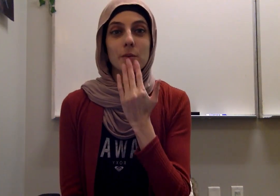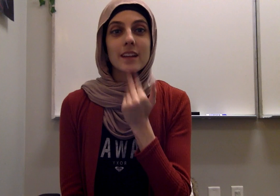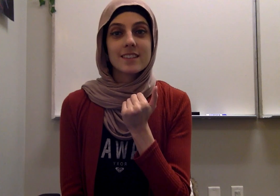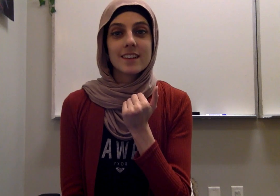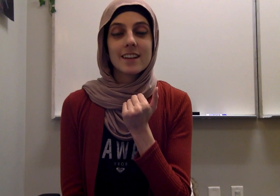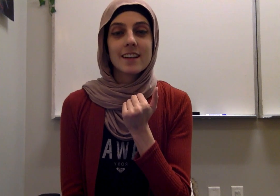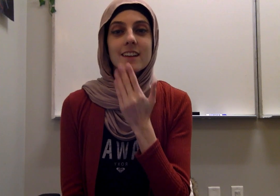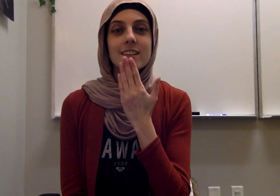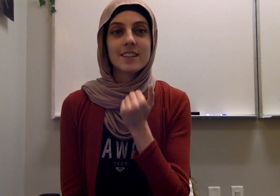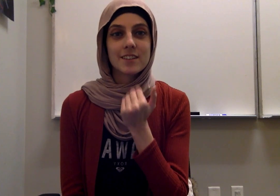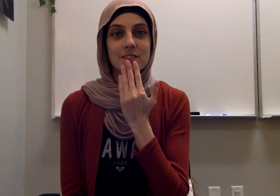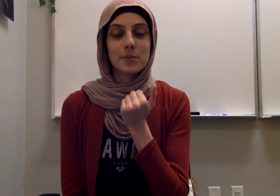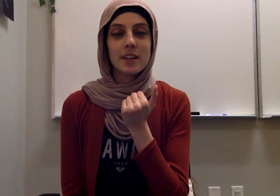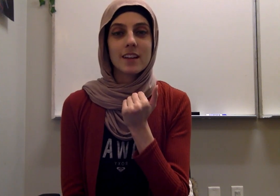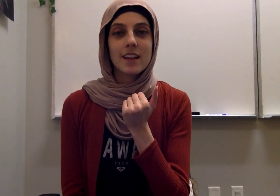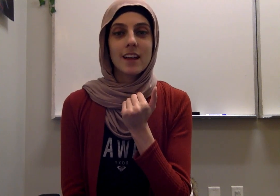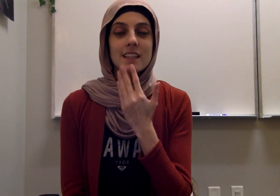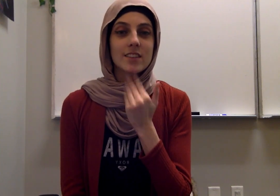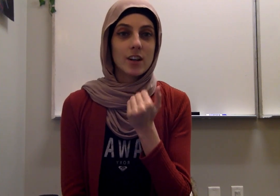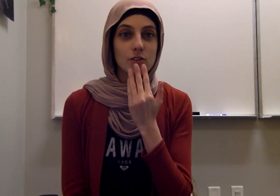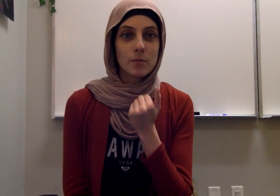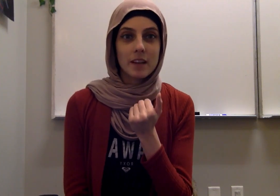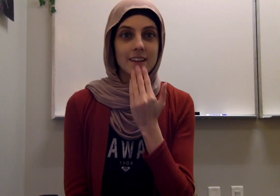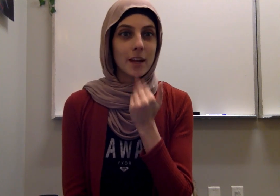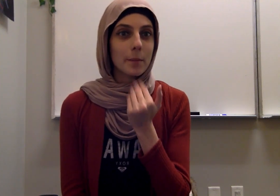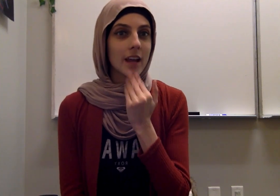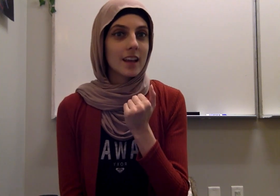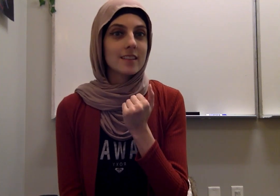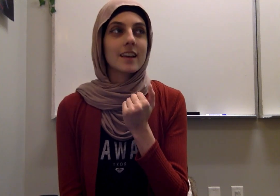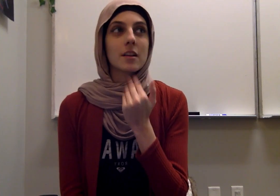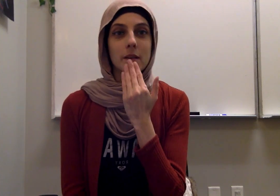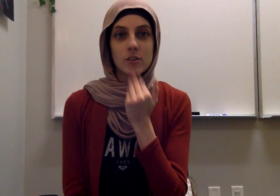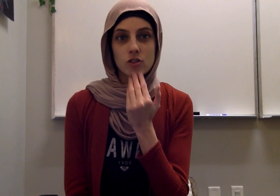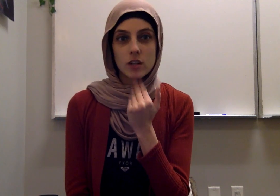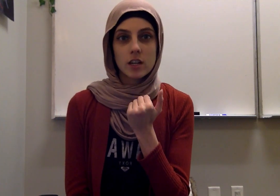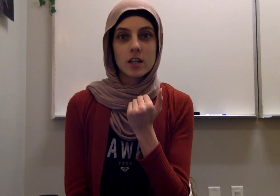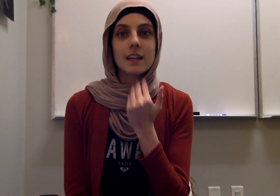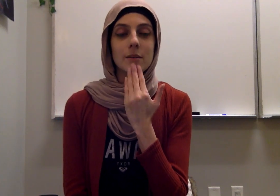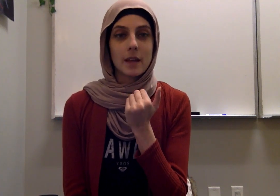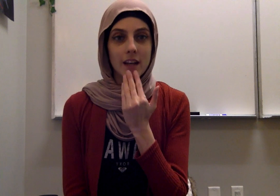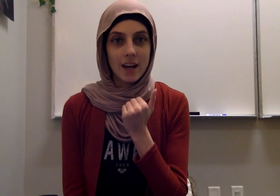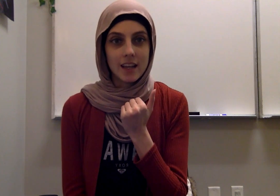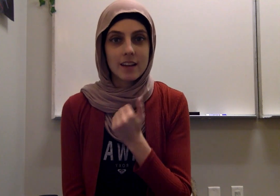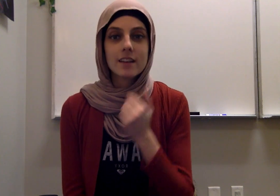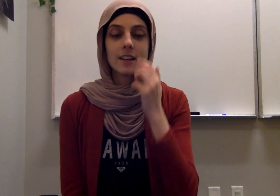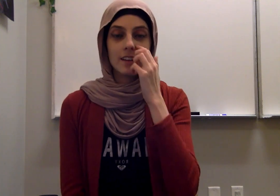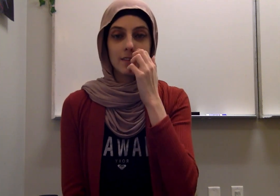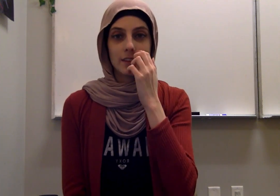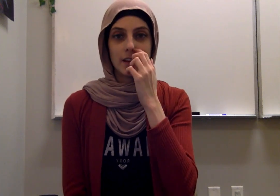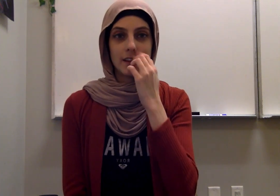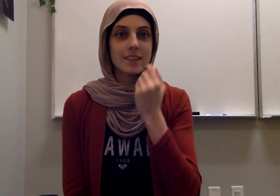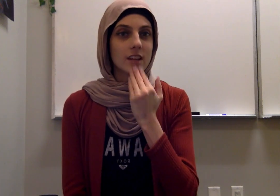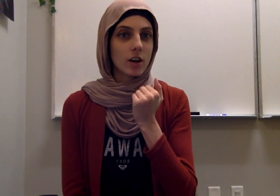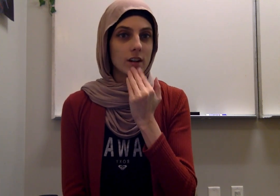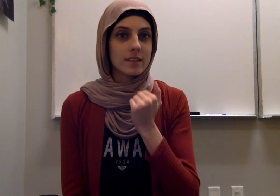Sweet. Sweet. This can also mean diabetes. It can mean sugar. It can mean honey. Okay, it's the concept.